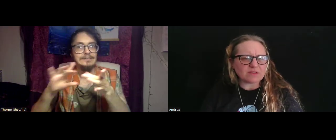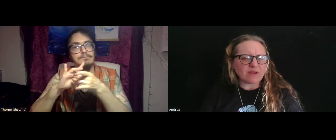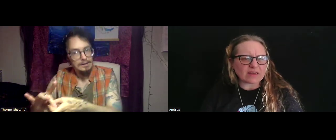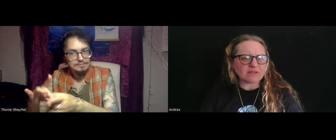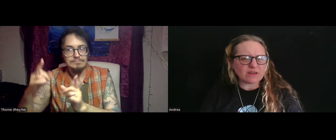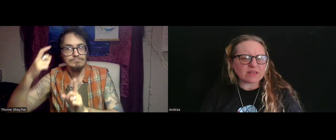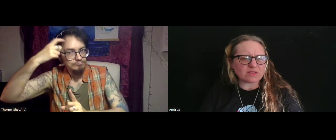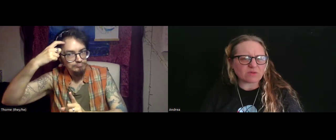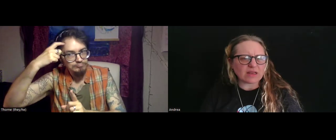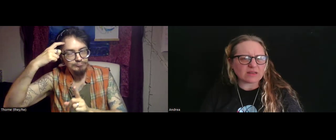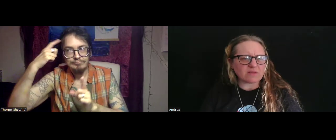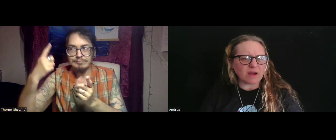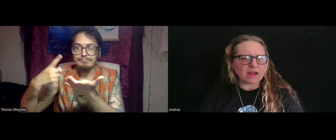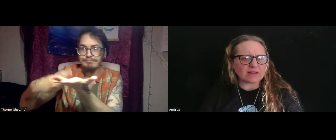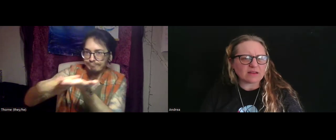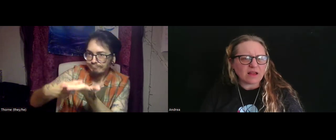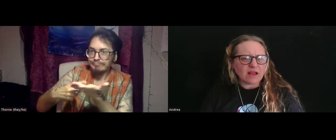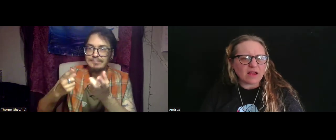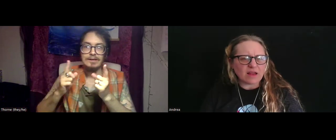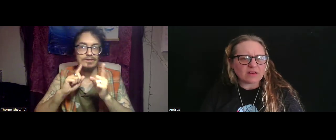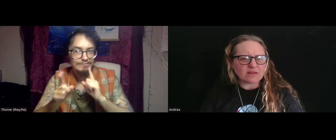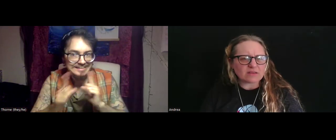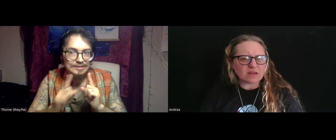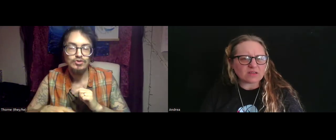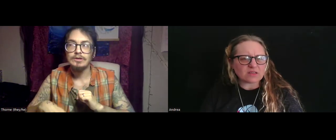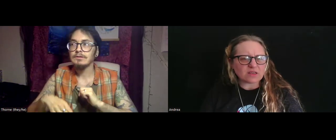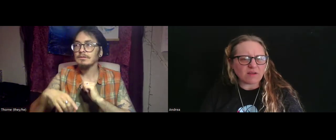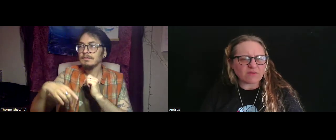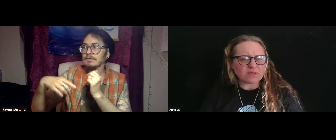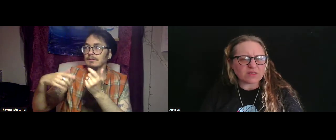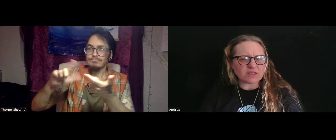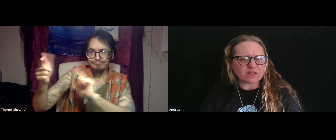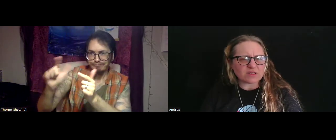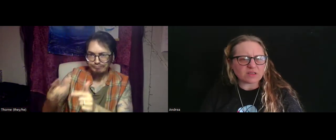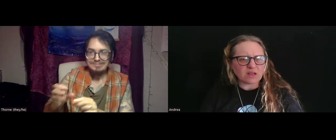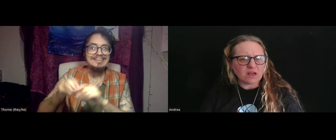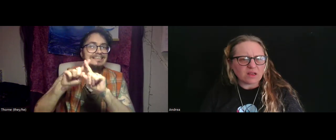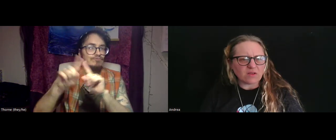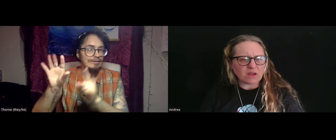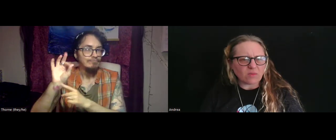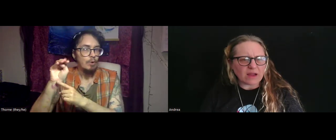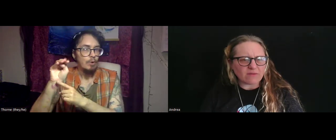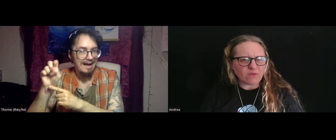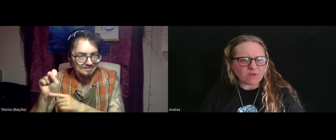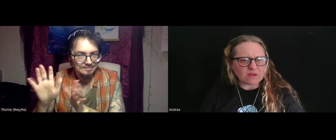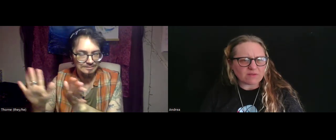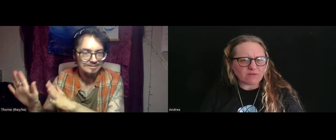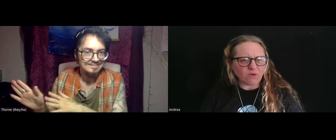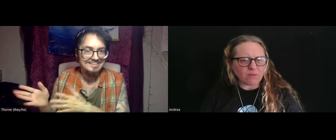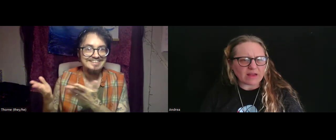of activities related to the mind and discussions and conversations, and they go back and forth in different